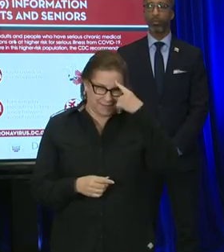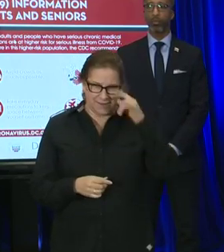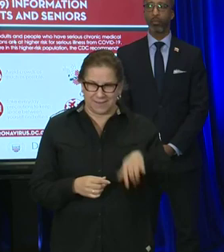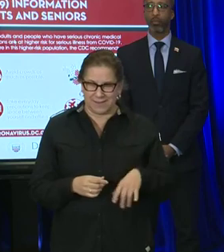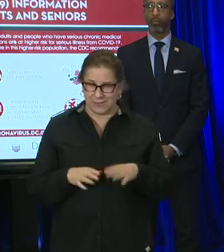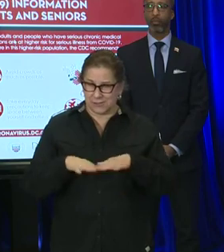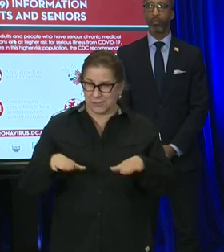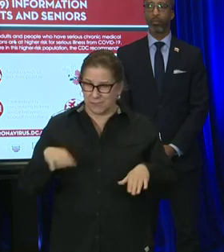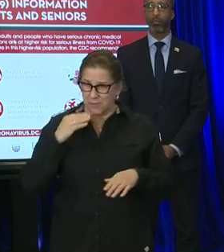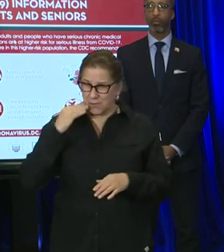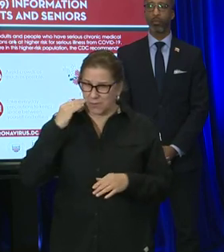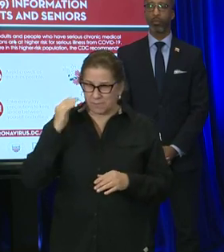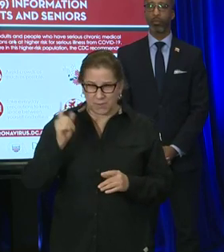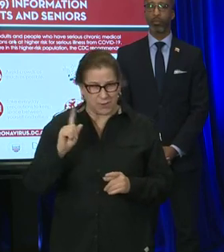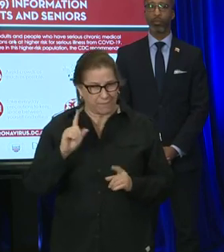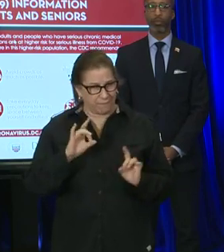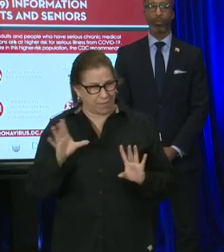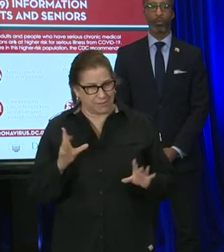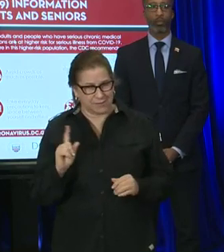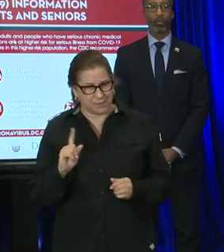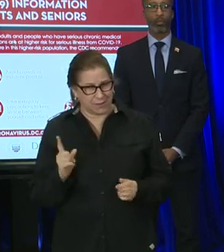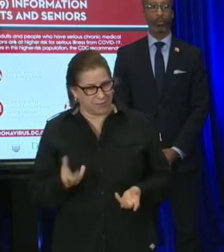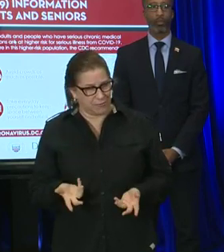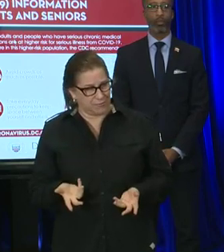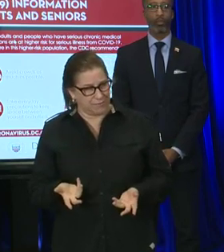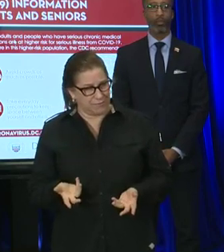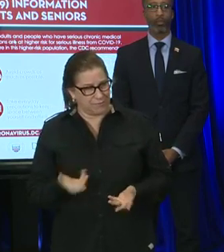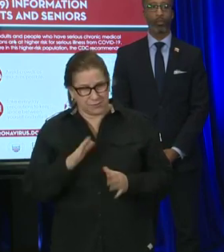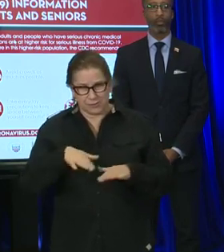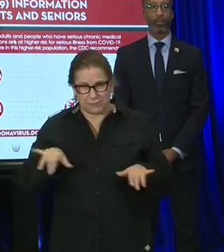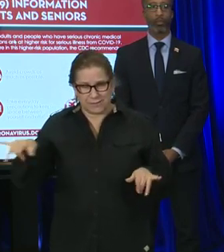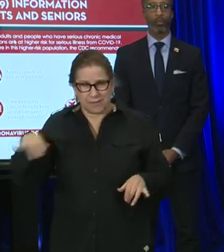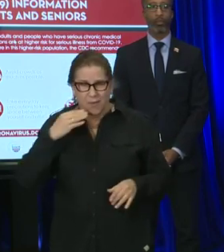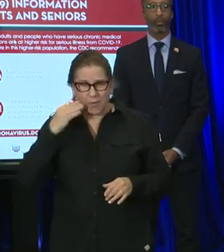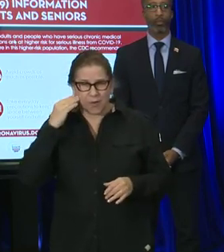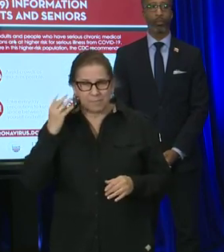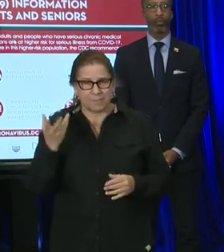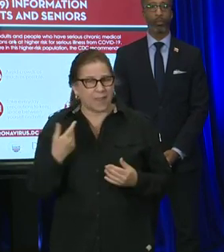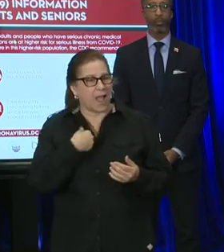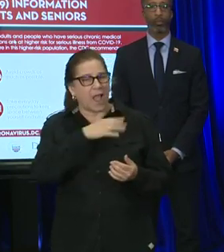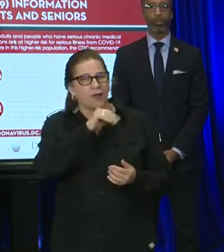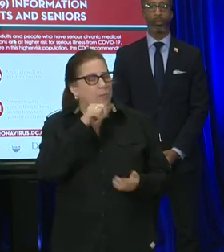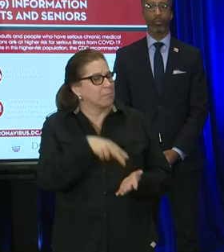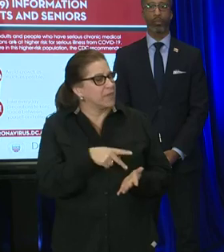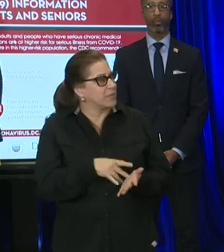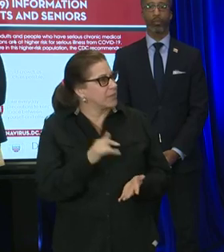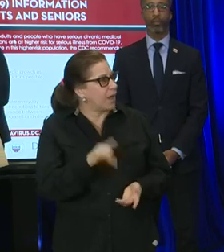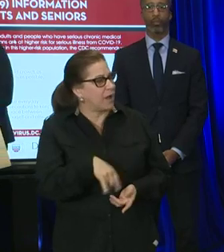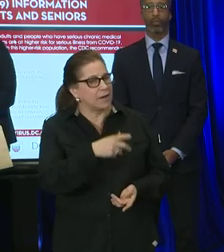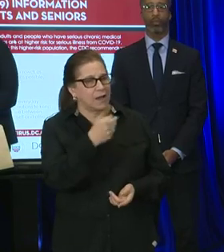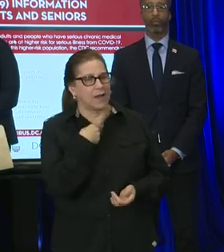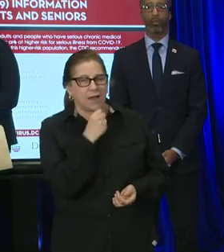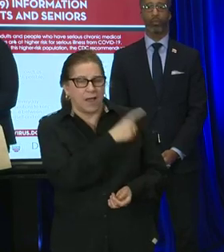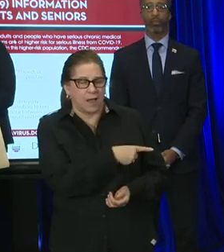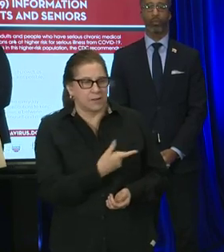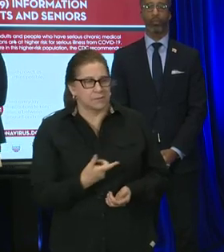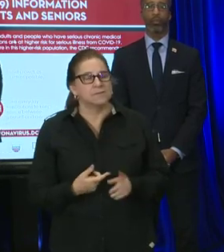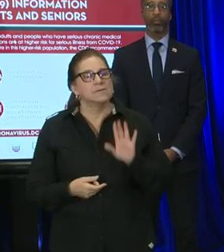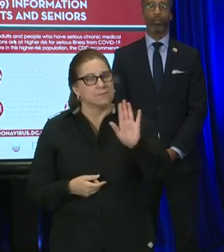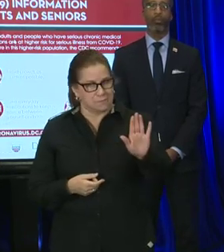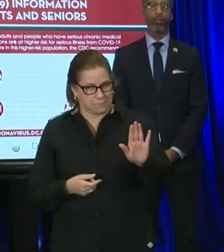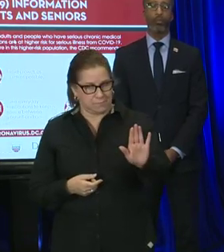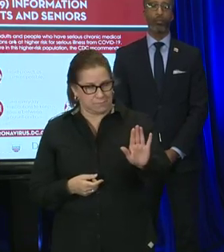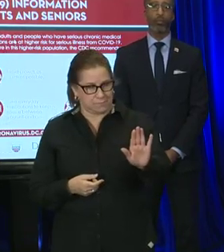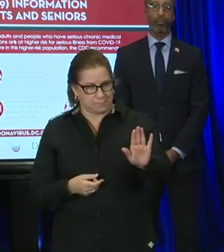So we give them the benefit of the doubt, but we also make sure that all of our